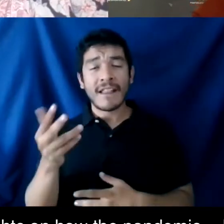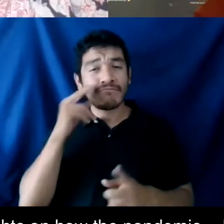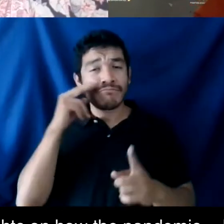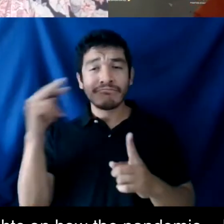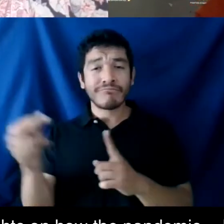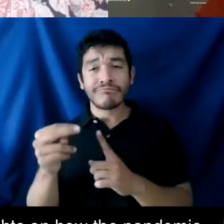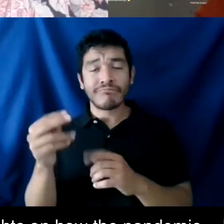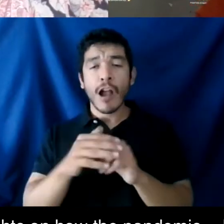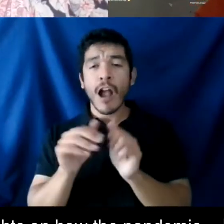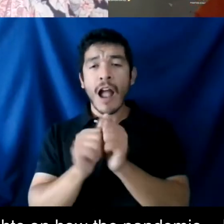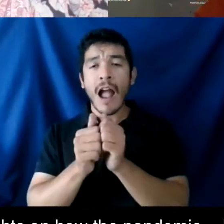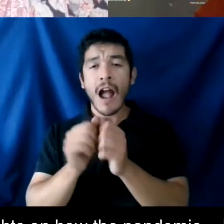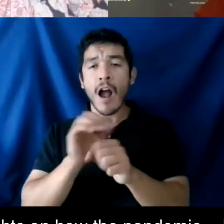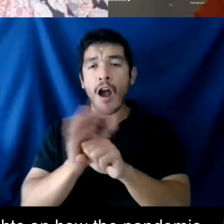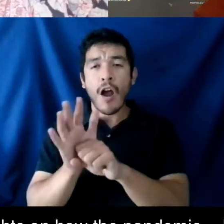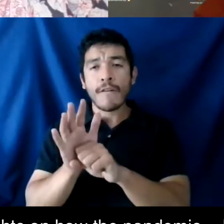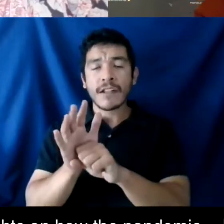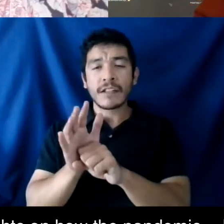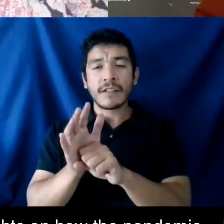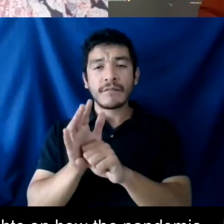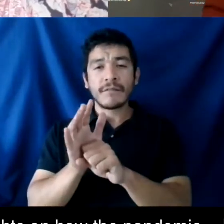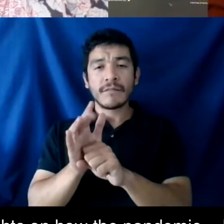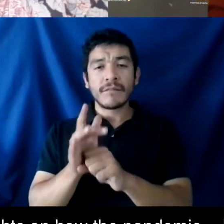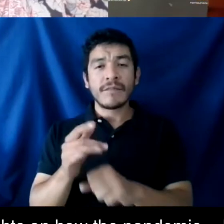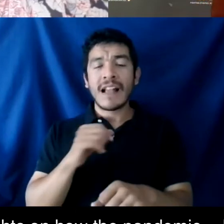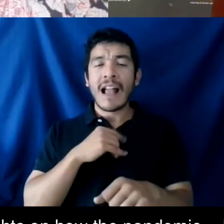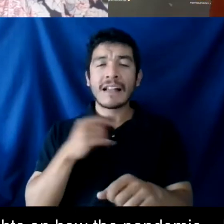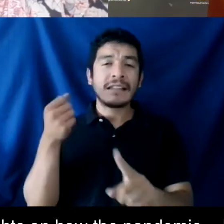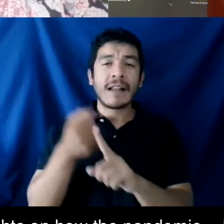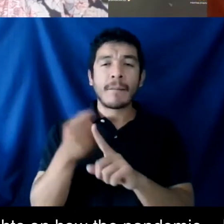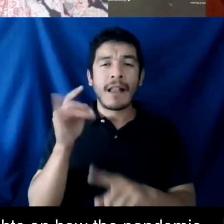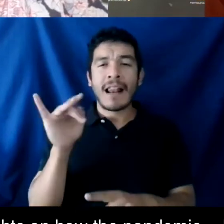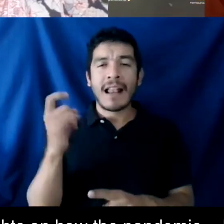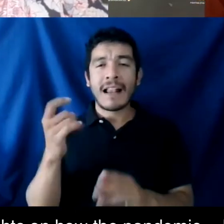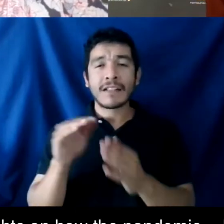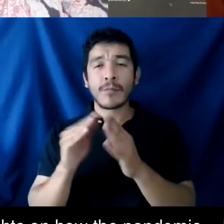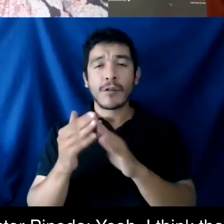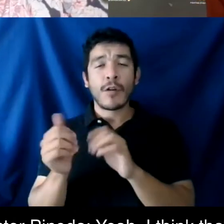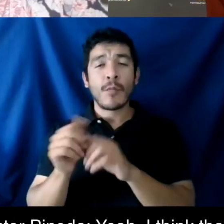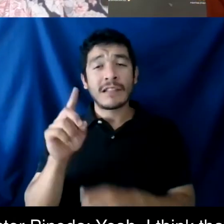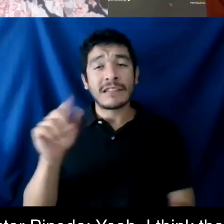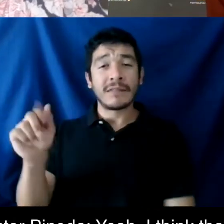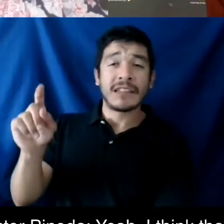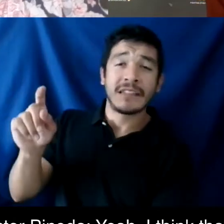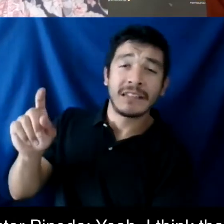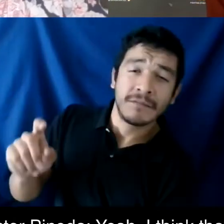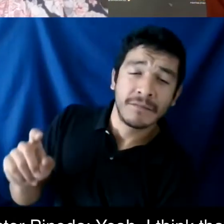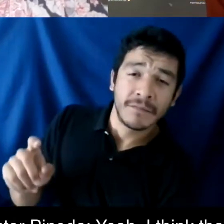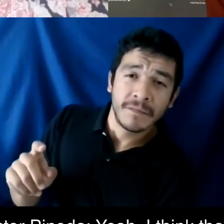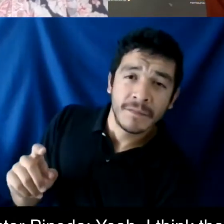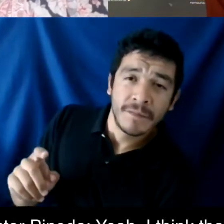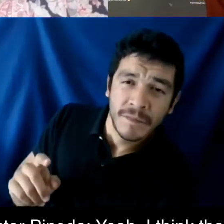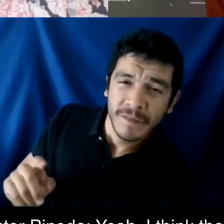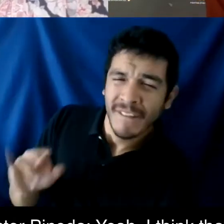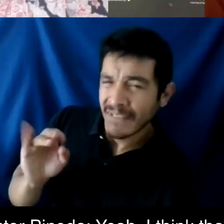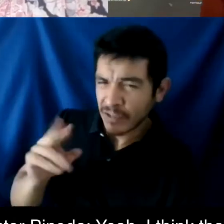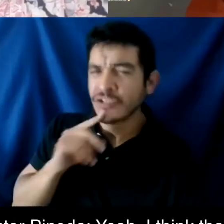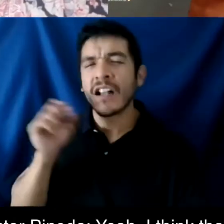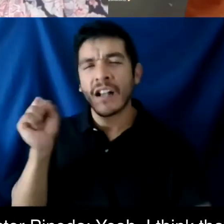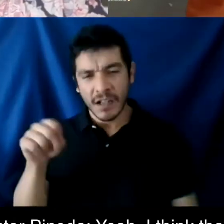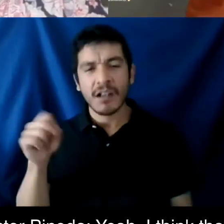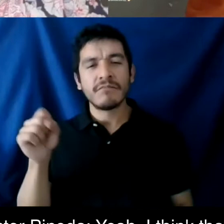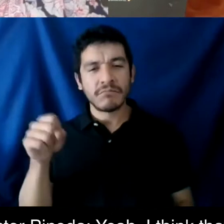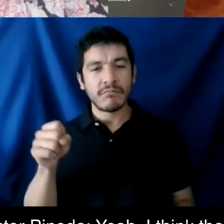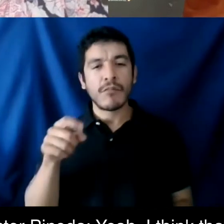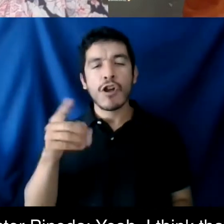on how the pandemic has impacted the Latinx community with disabilities? Yeah, I think that